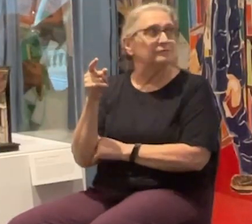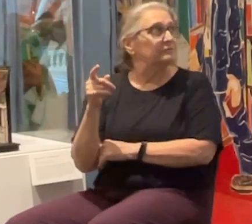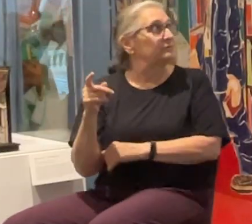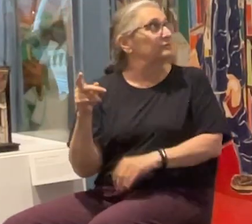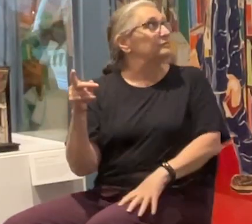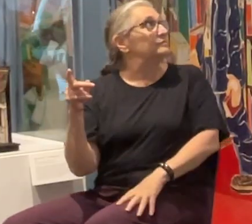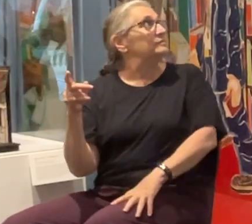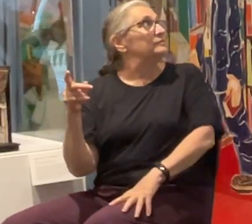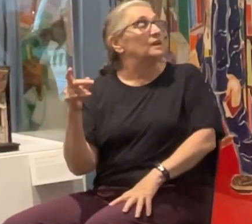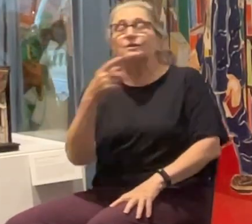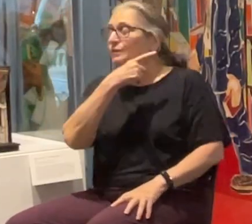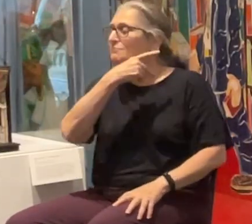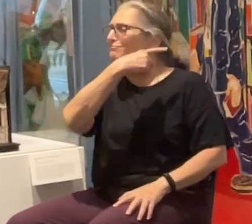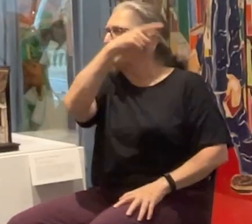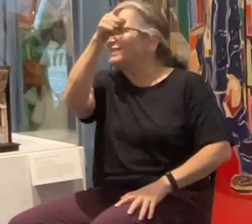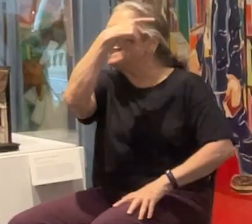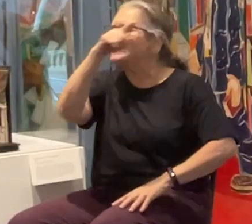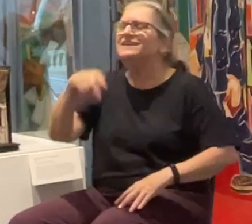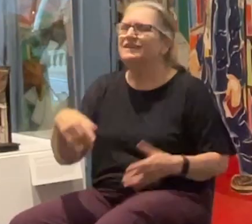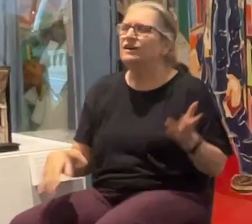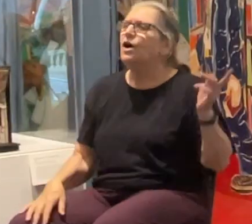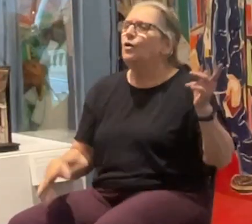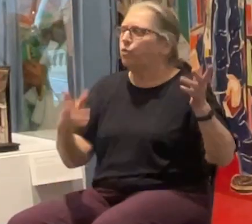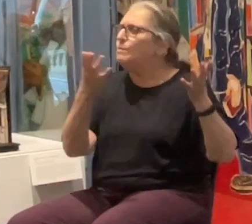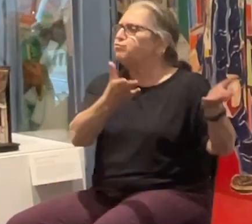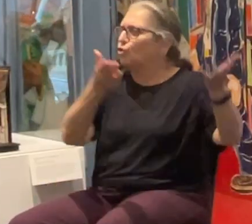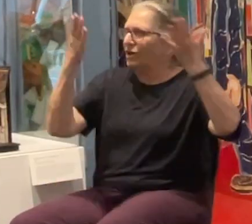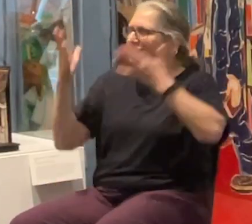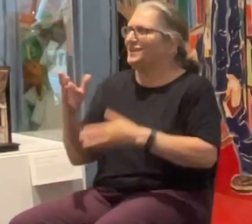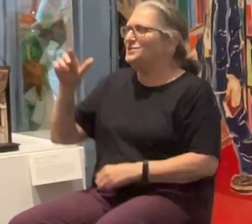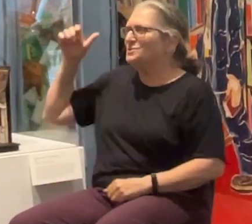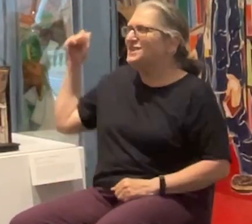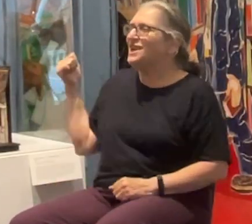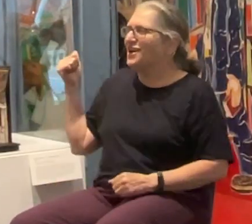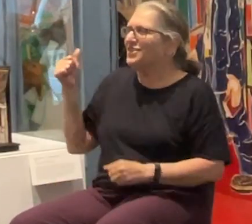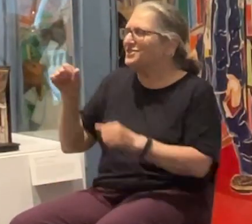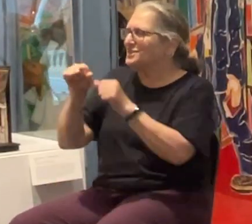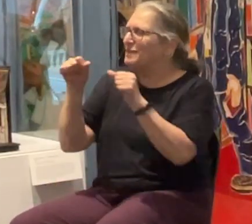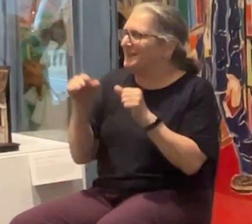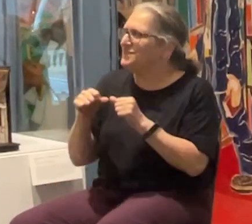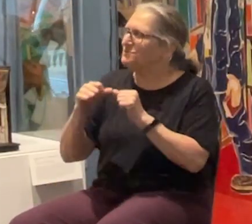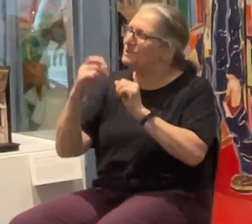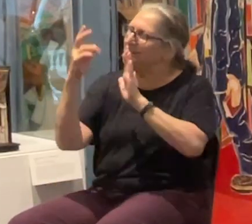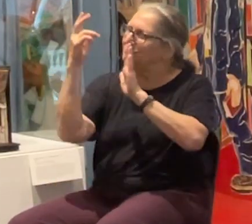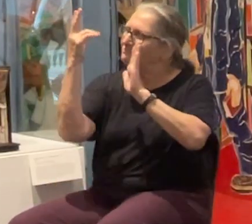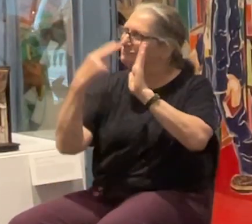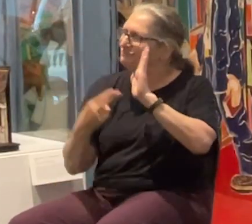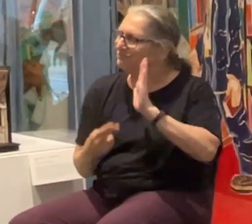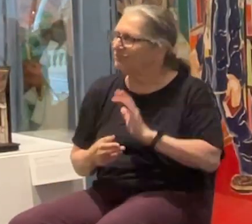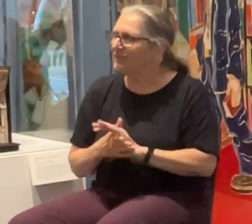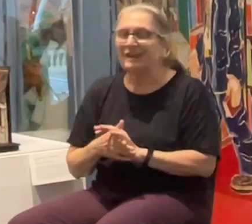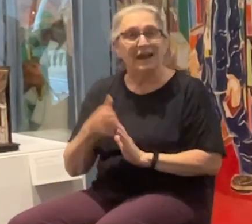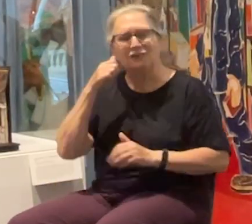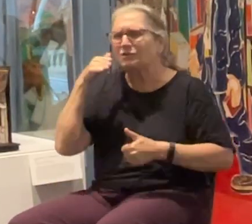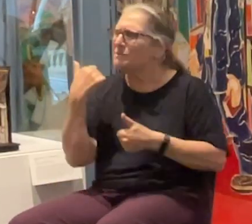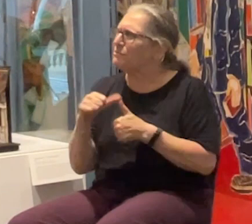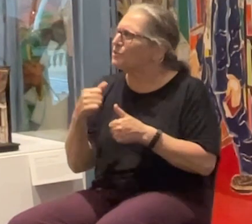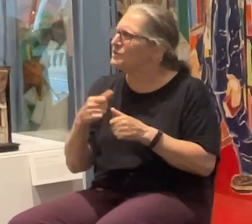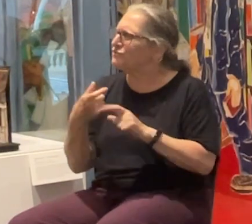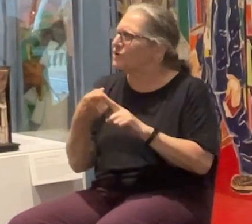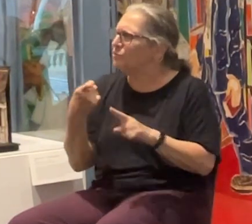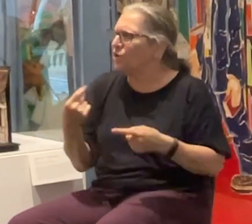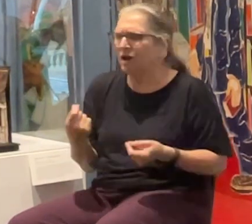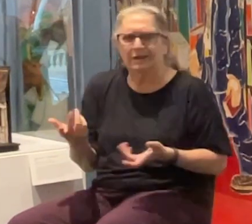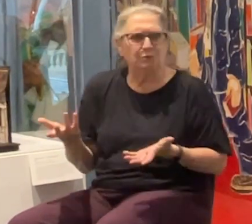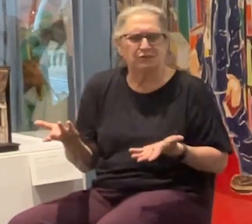said that. No, yeah. So we did bring that back into the other space and redid it, and I didn't remember what it was from. It was from here originally,